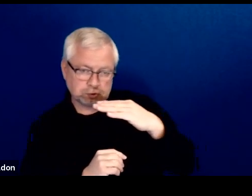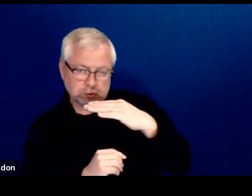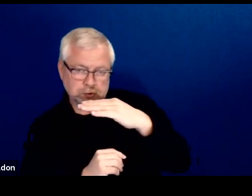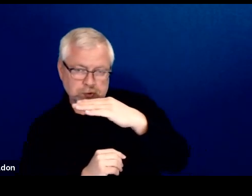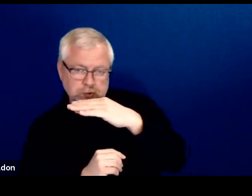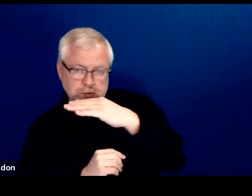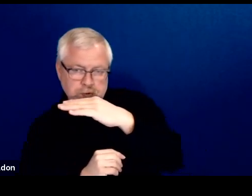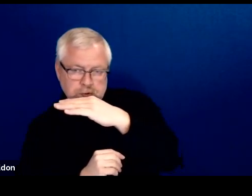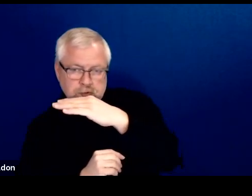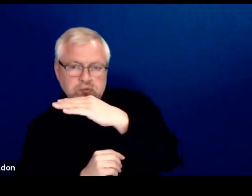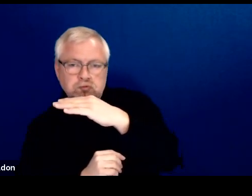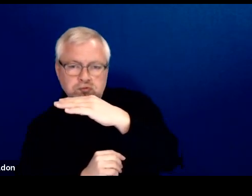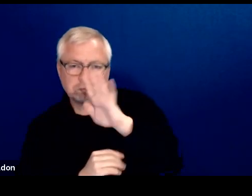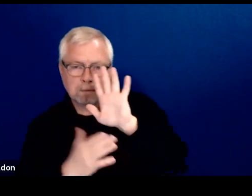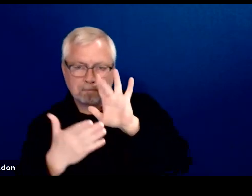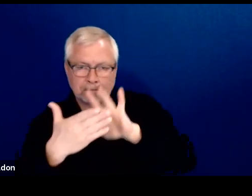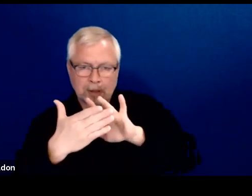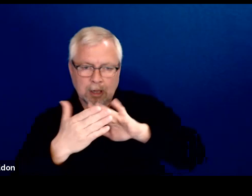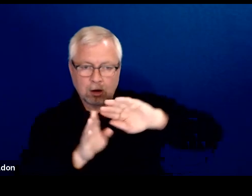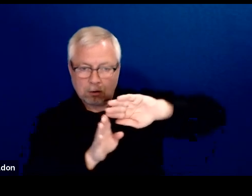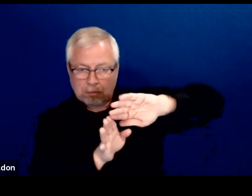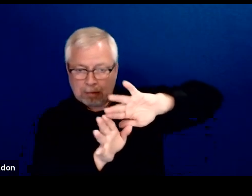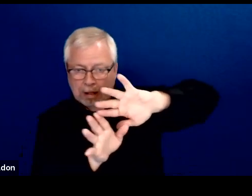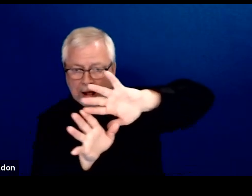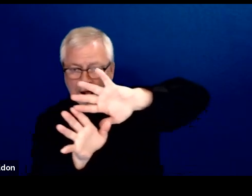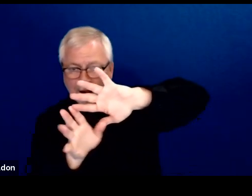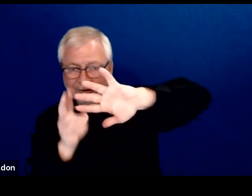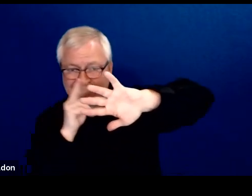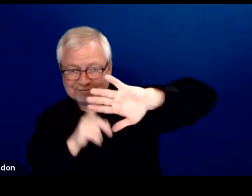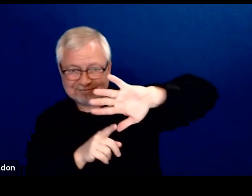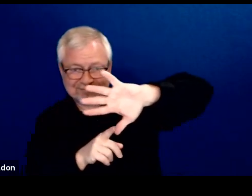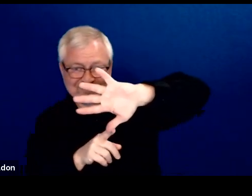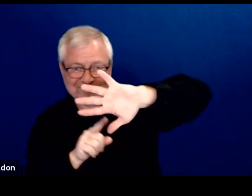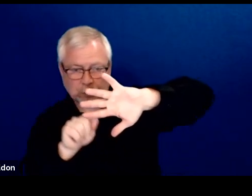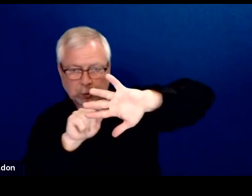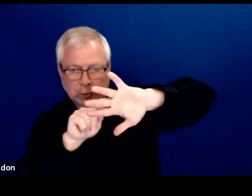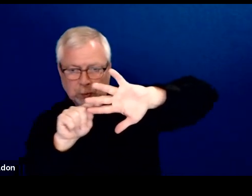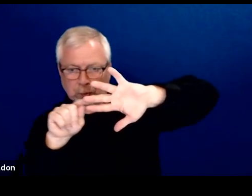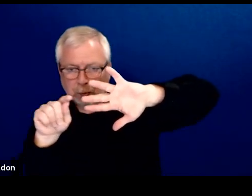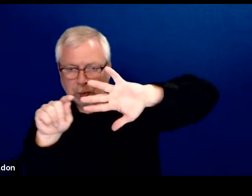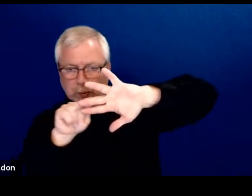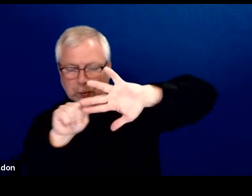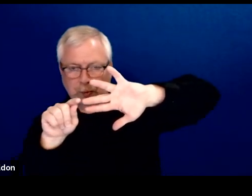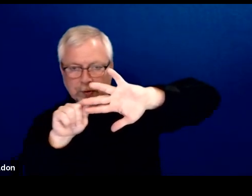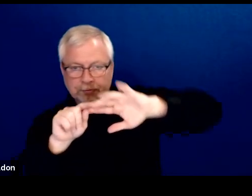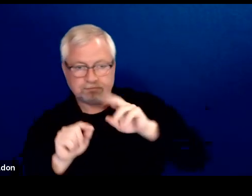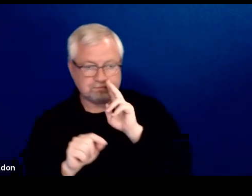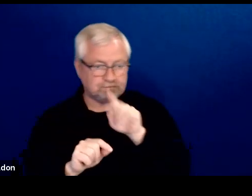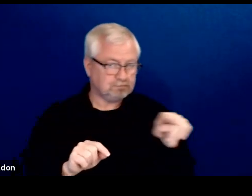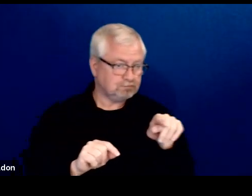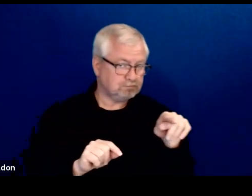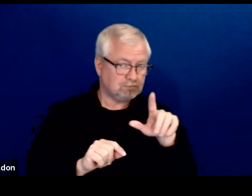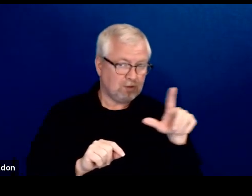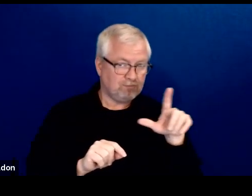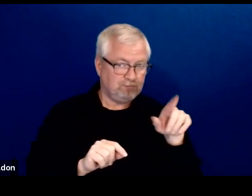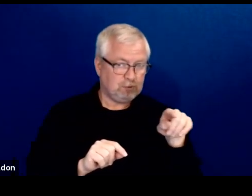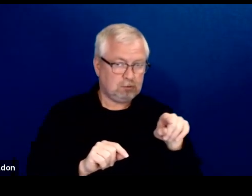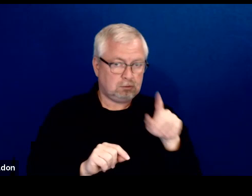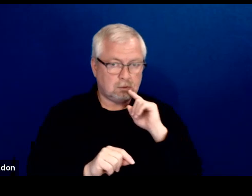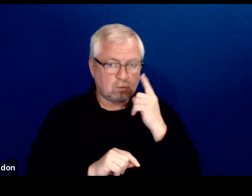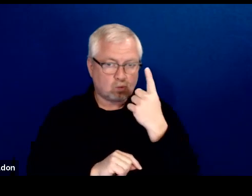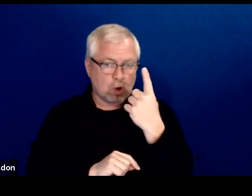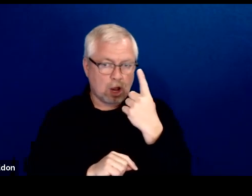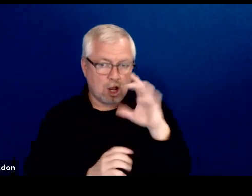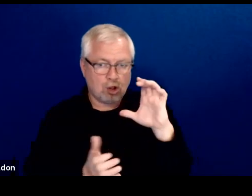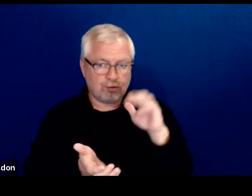middle of the pack, and this is on, you see on the left side, I'm sorry, I'm going to step away for just a moment, the cumulative cases per 100,000 of what we were getting early